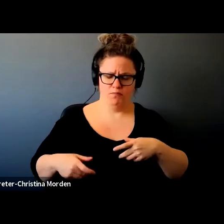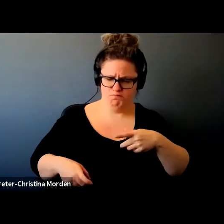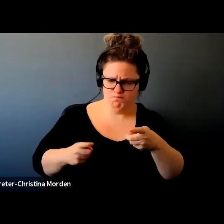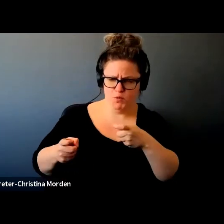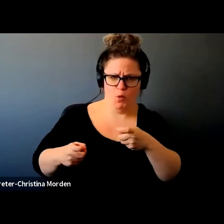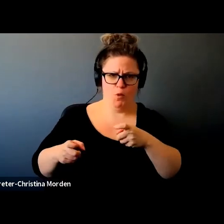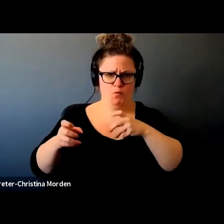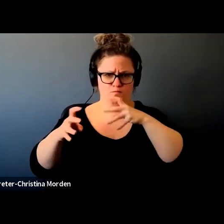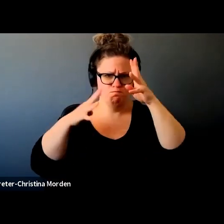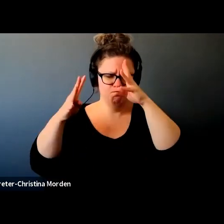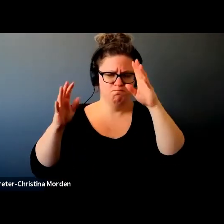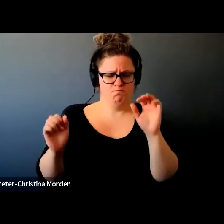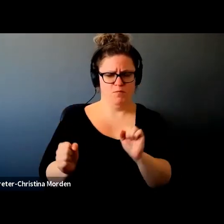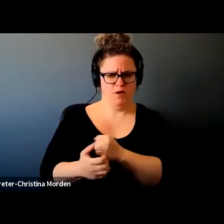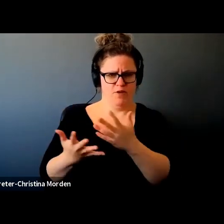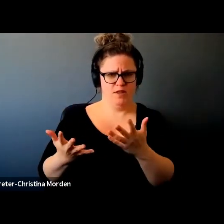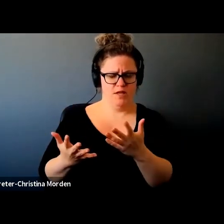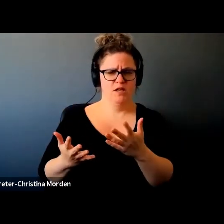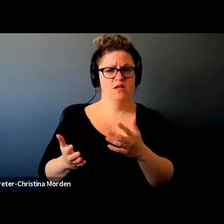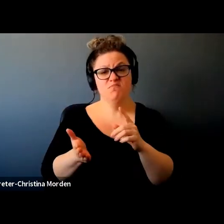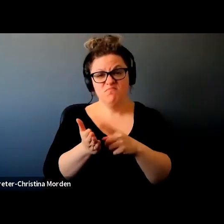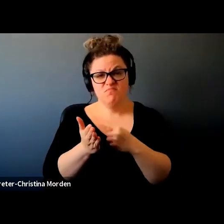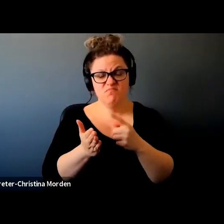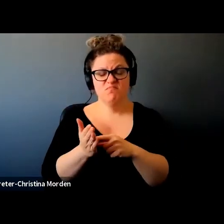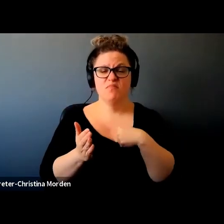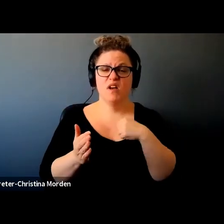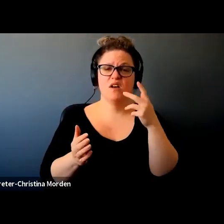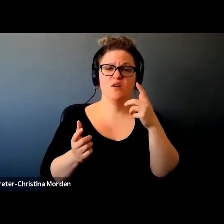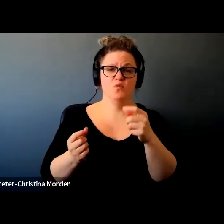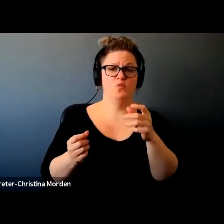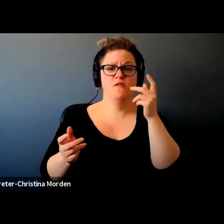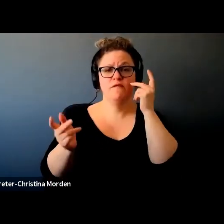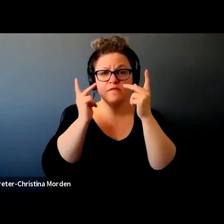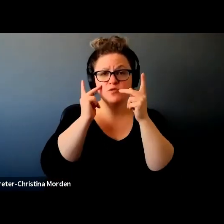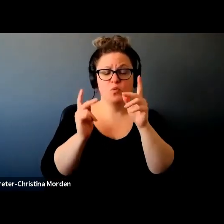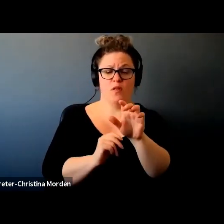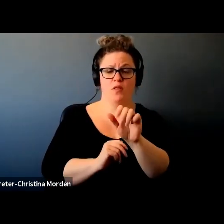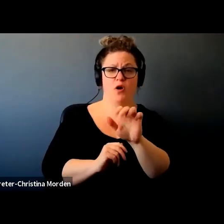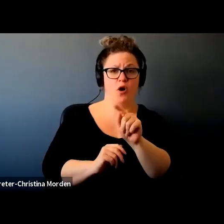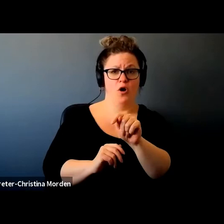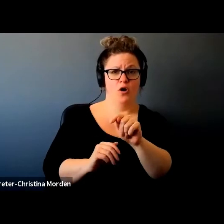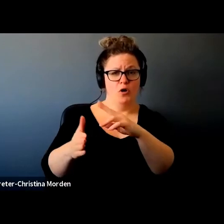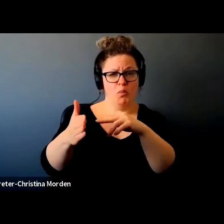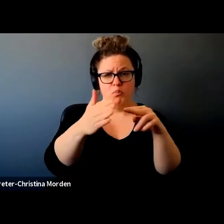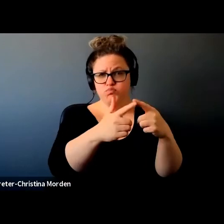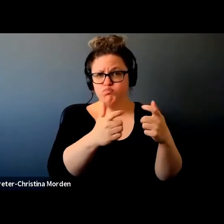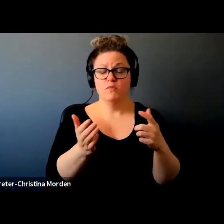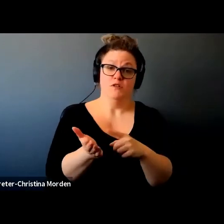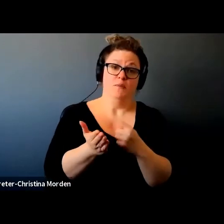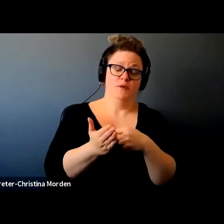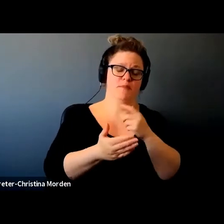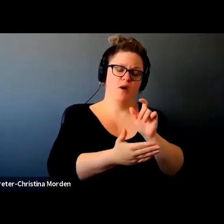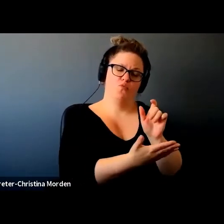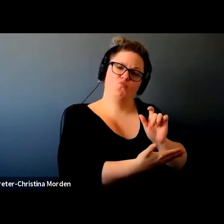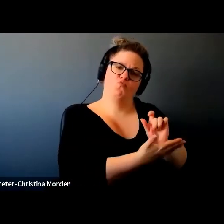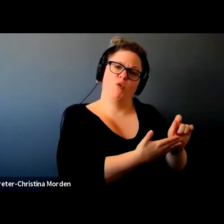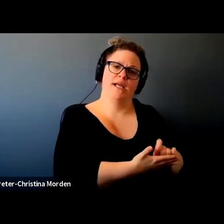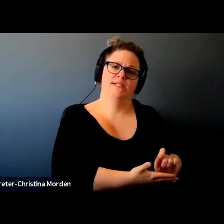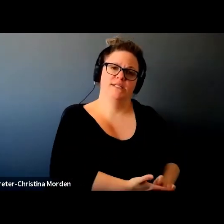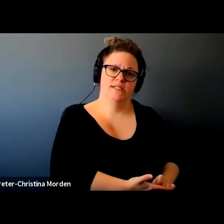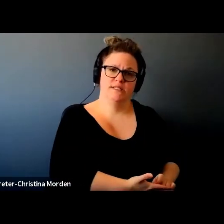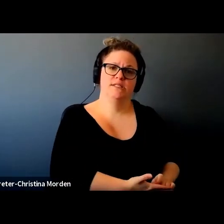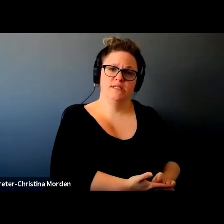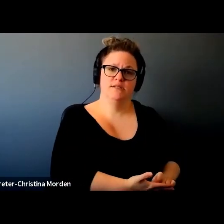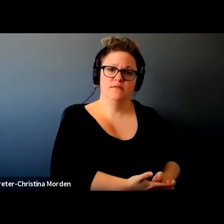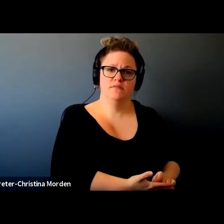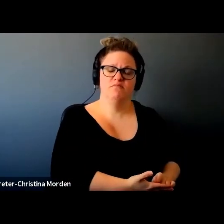pieces. And I sometimes work in visual mediums. I sometimes write mostly creative nonfiction.